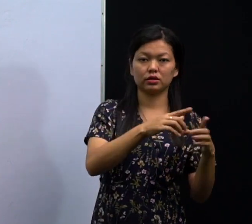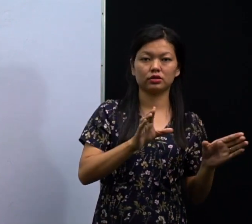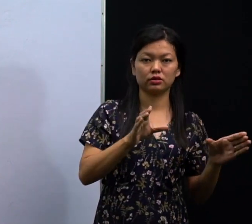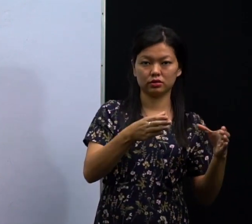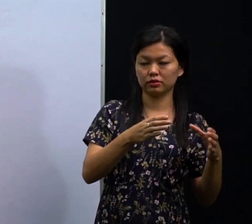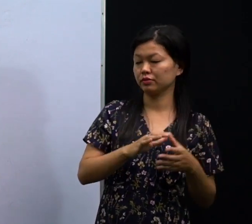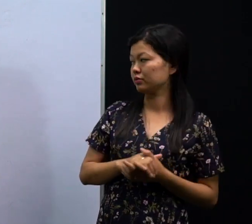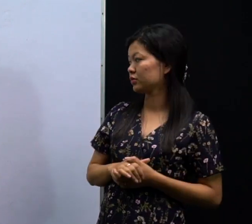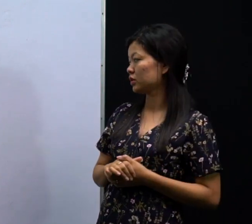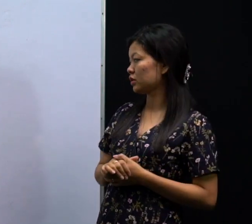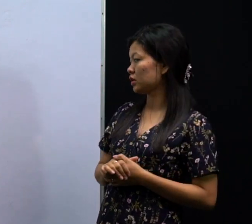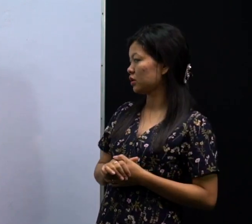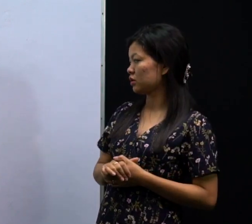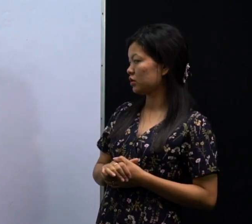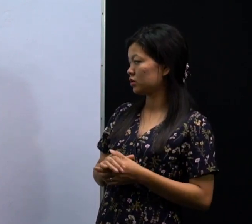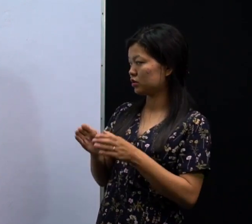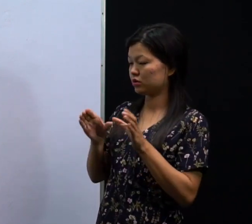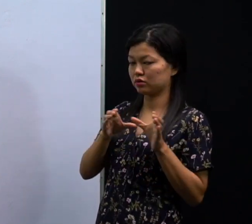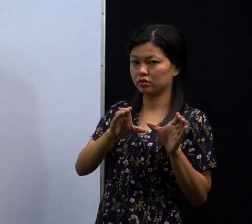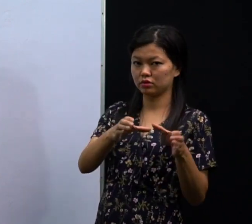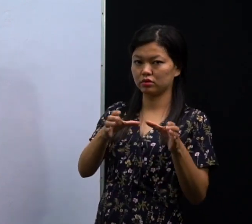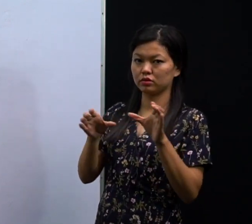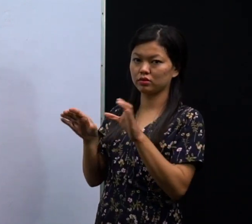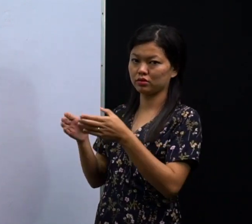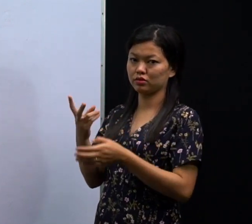consider this one is one group and this is another group.